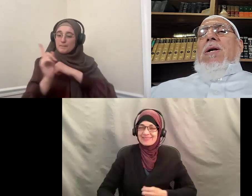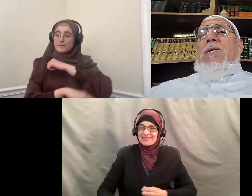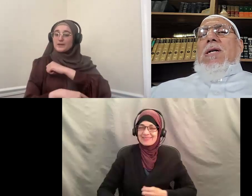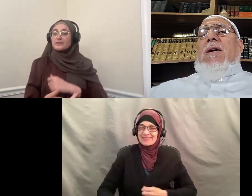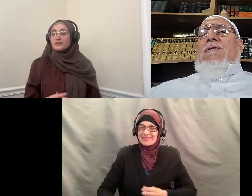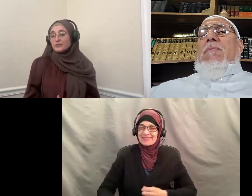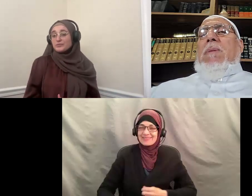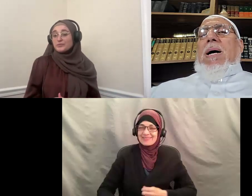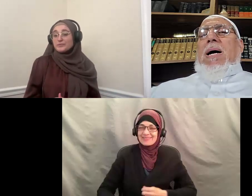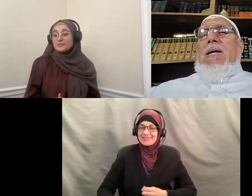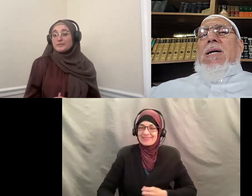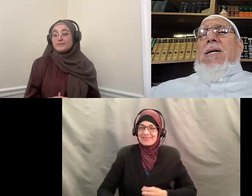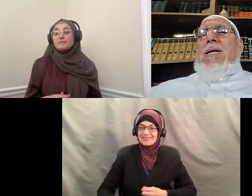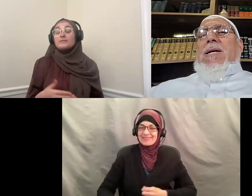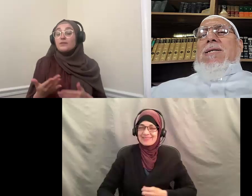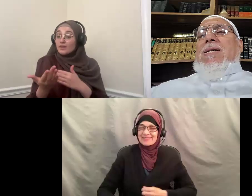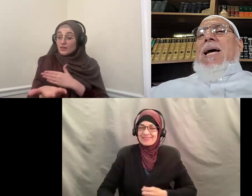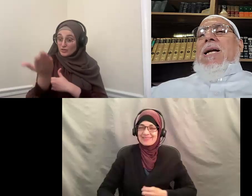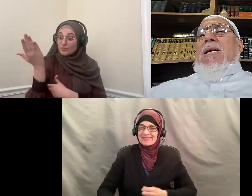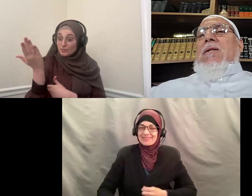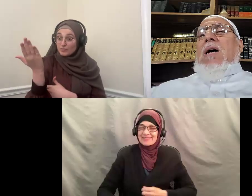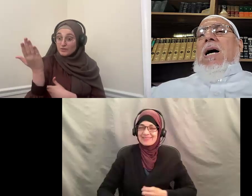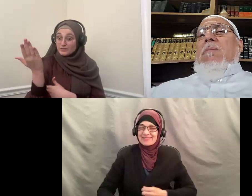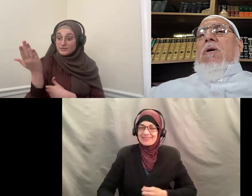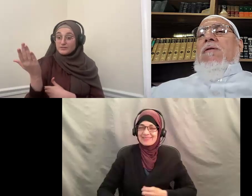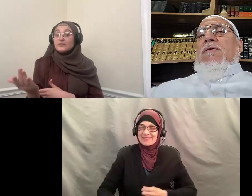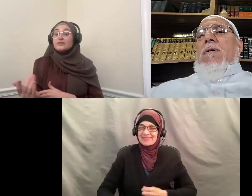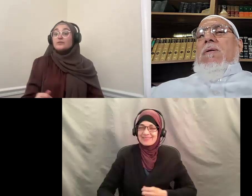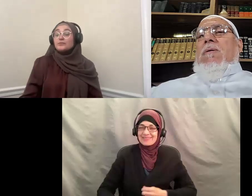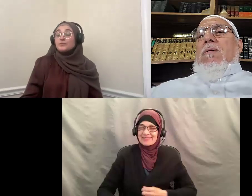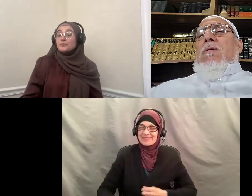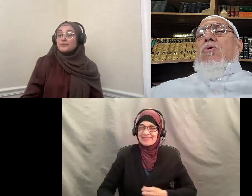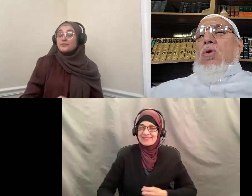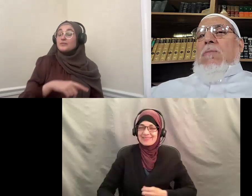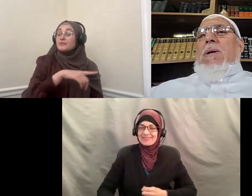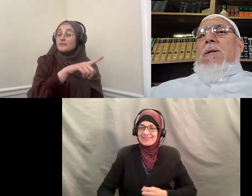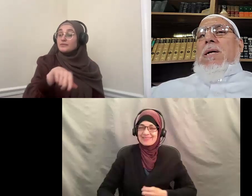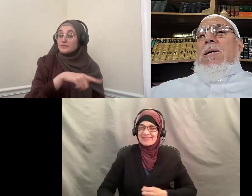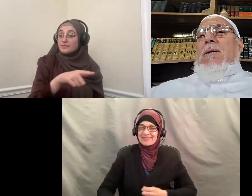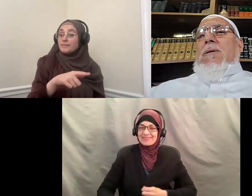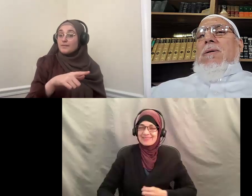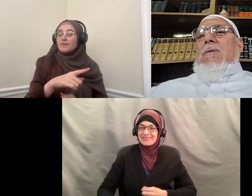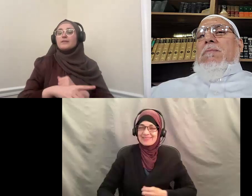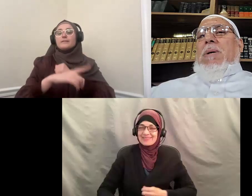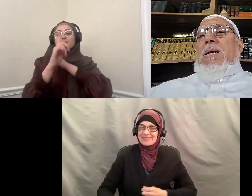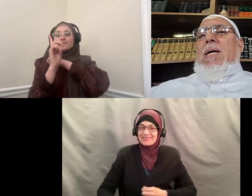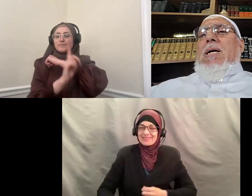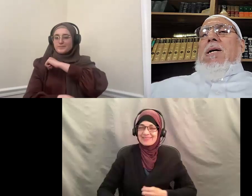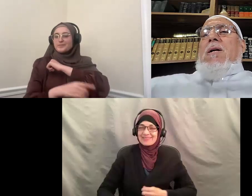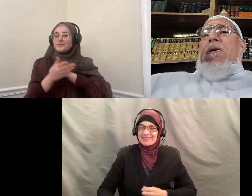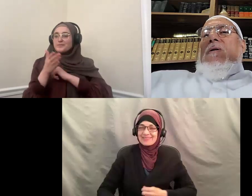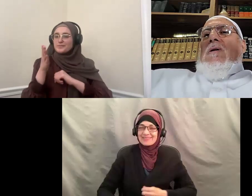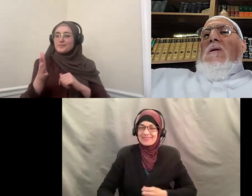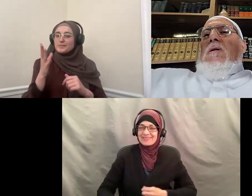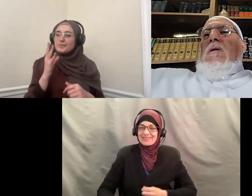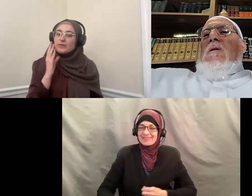they were received by a stagnant type of torment, meaning